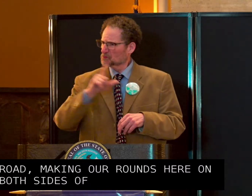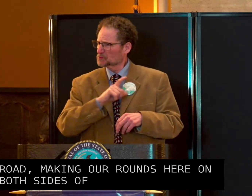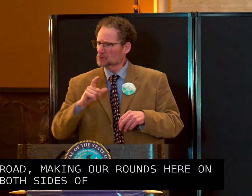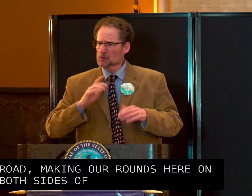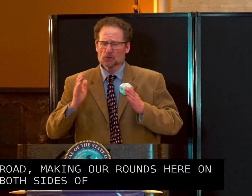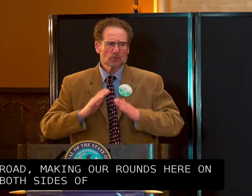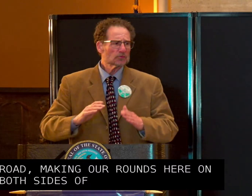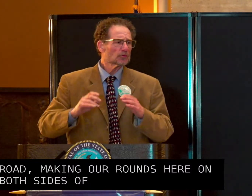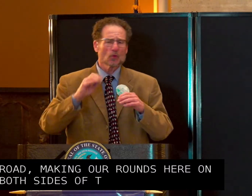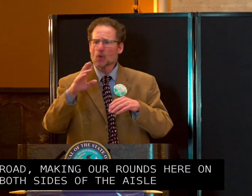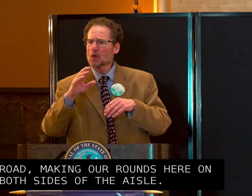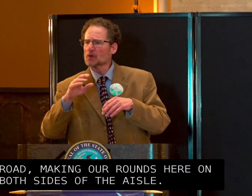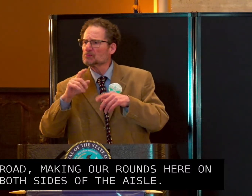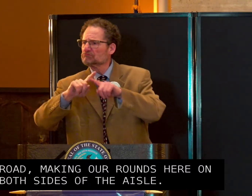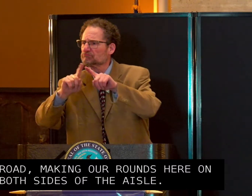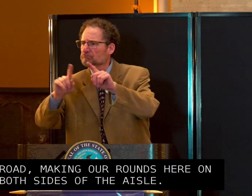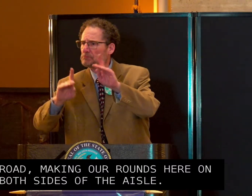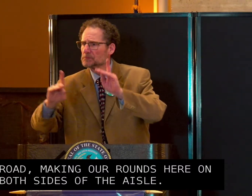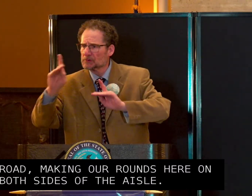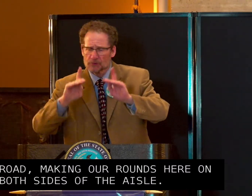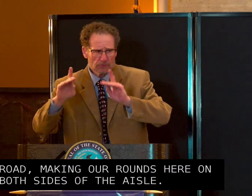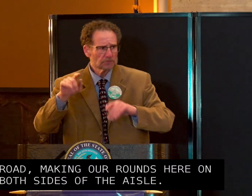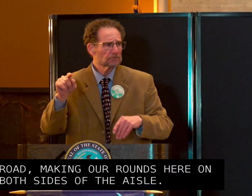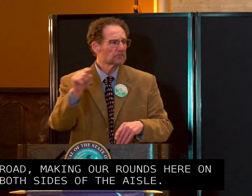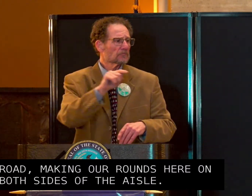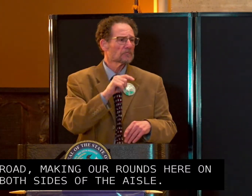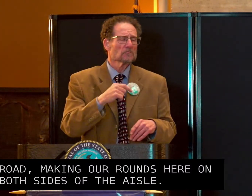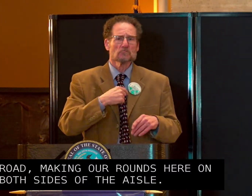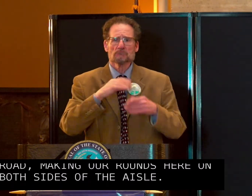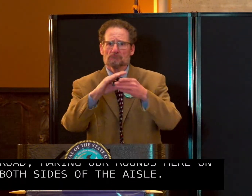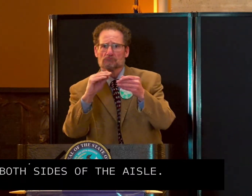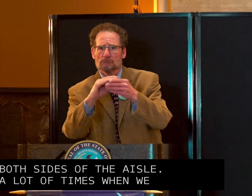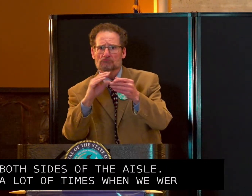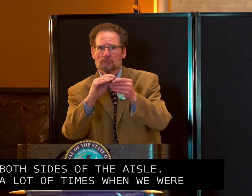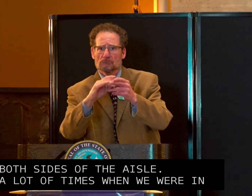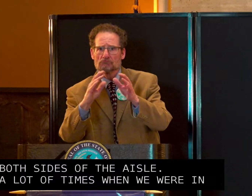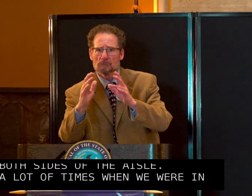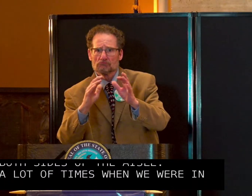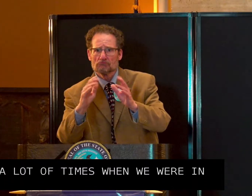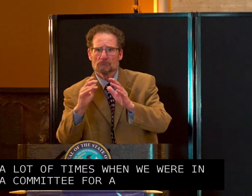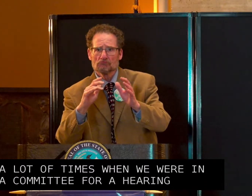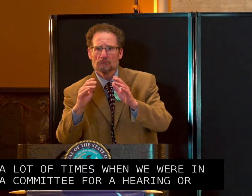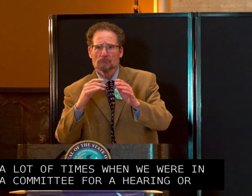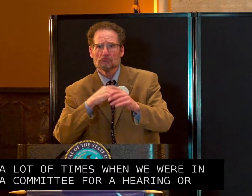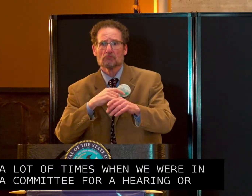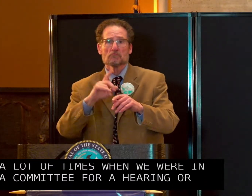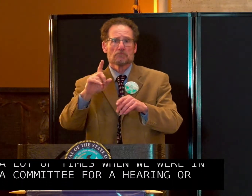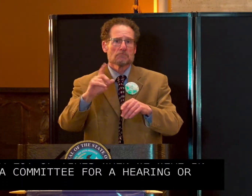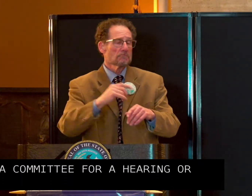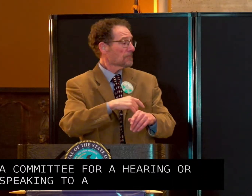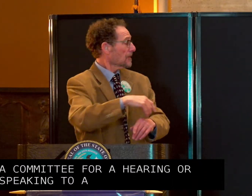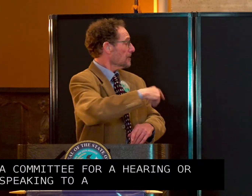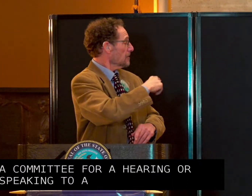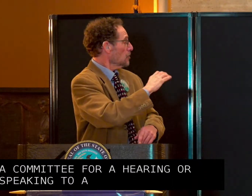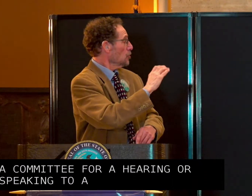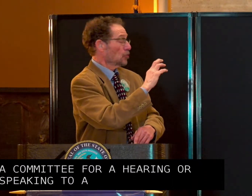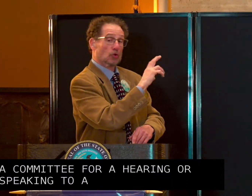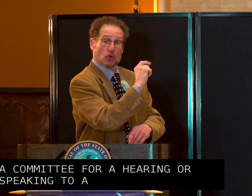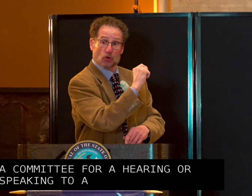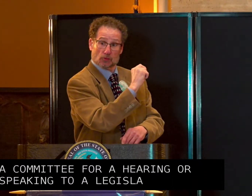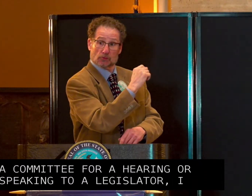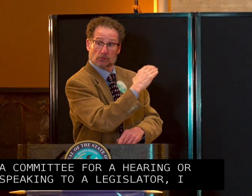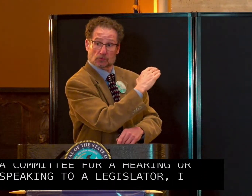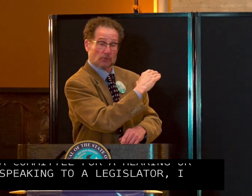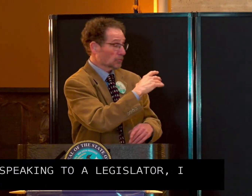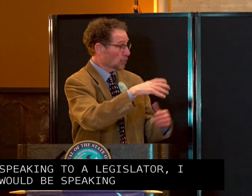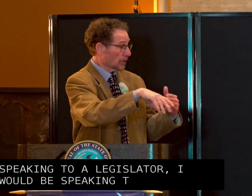A lot of times when we were in a committee for a hearing or speaking to a legislator, I would be speaking to whatever was on the